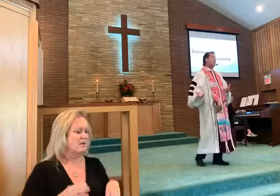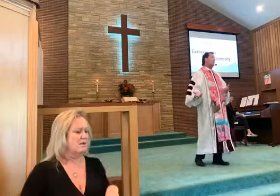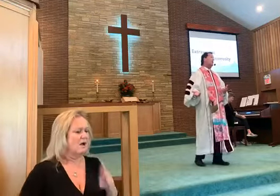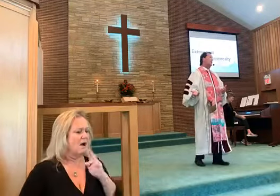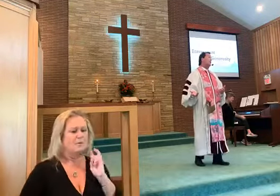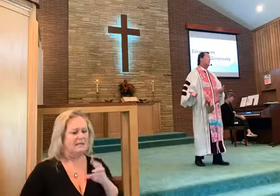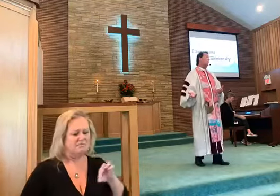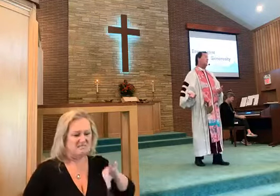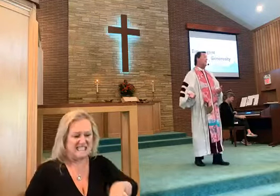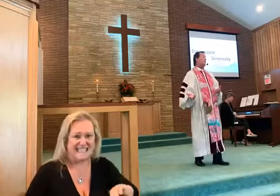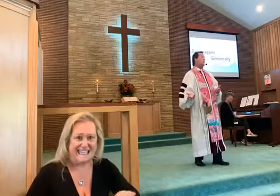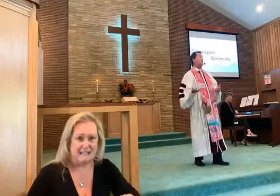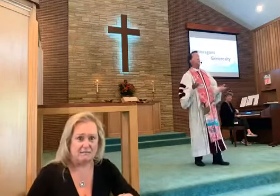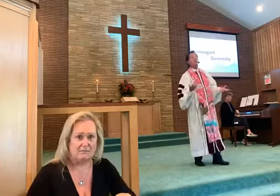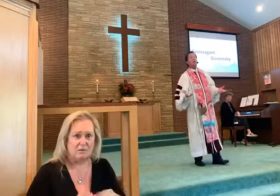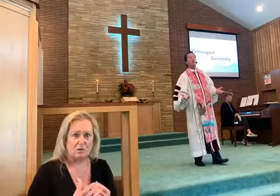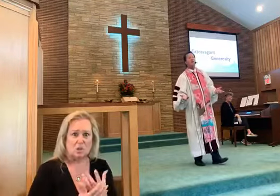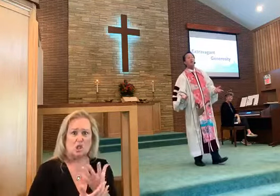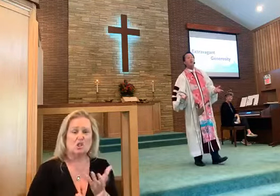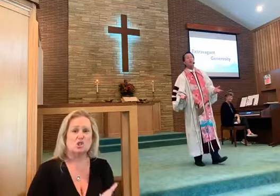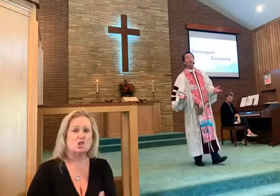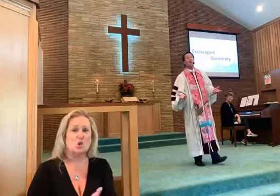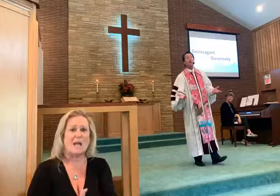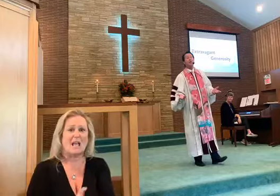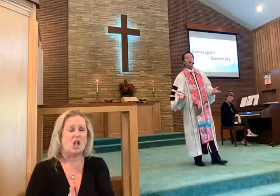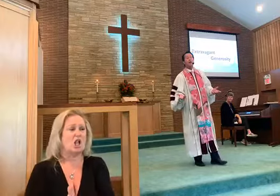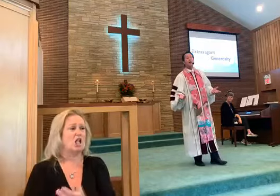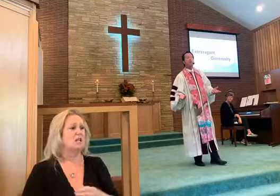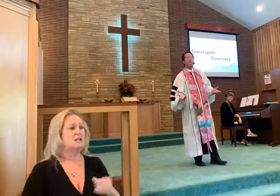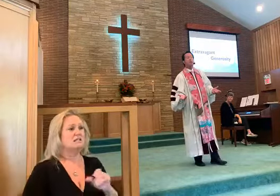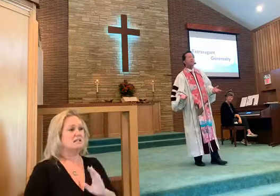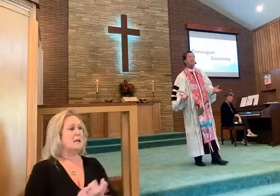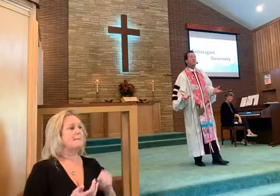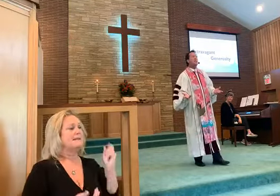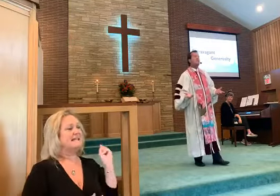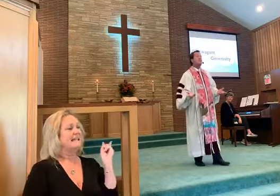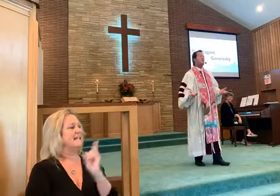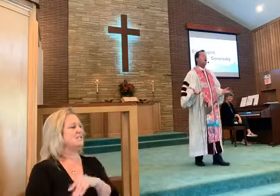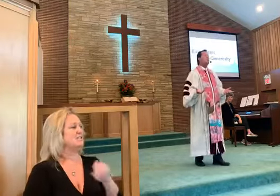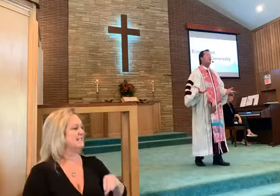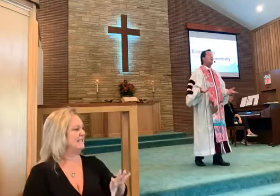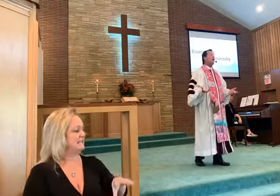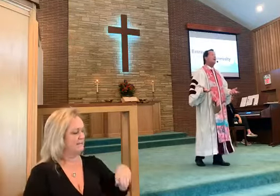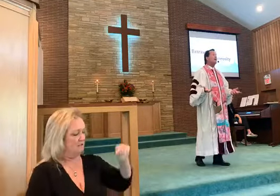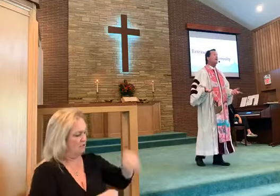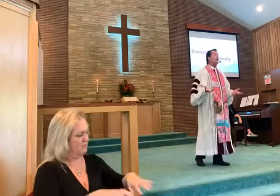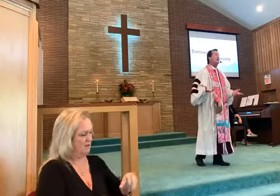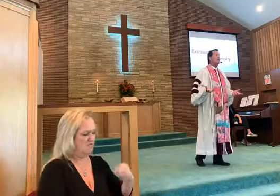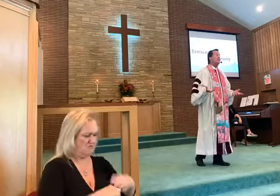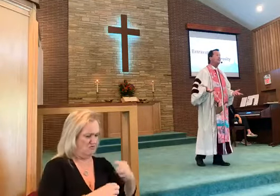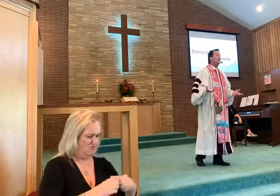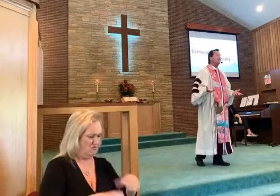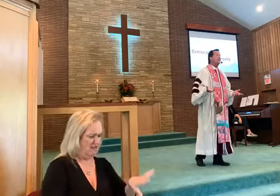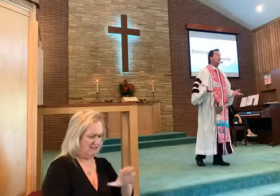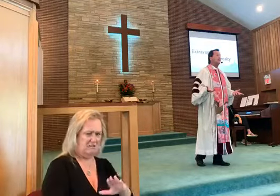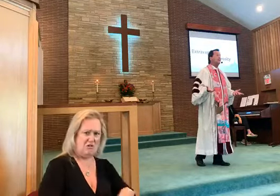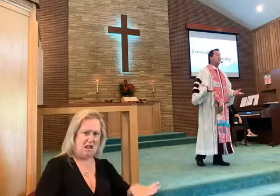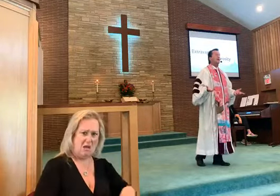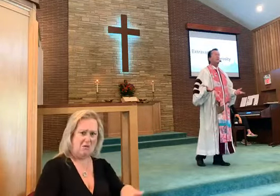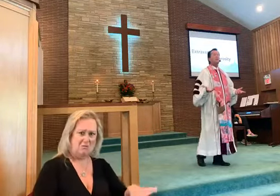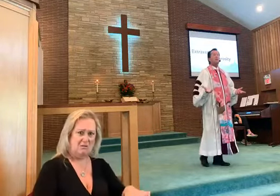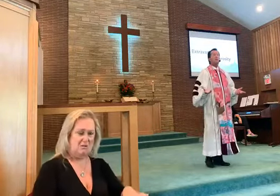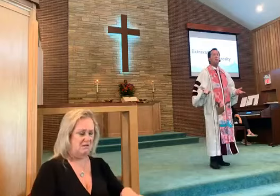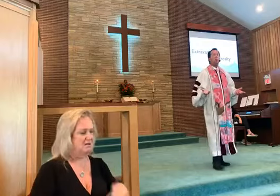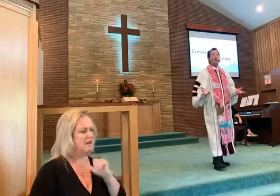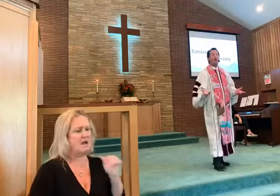are we soil? You may feel like on some days you're that seed that's been dropped on rocky ground and